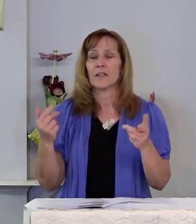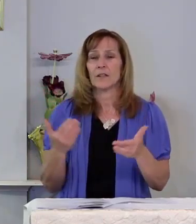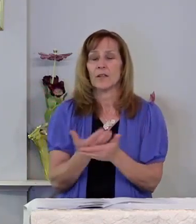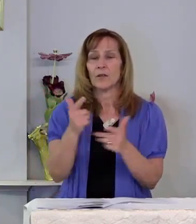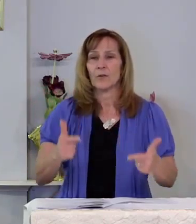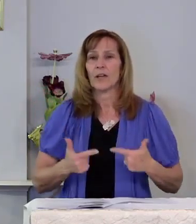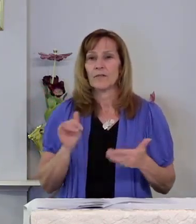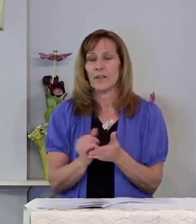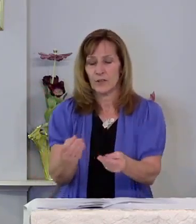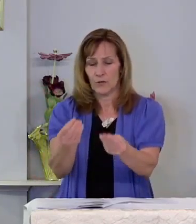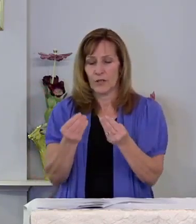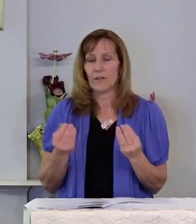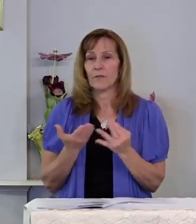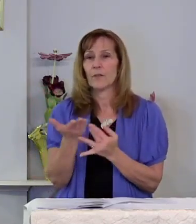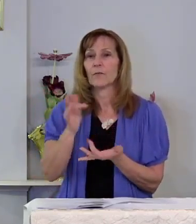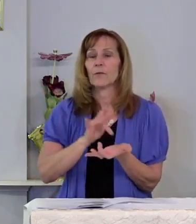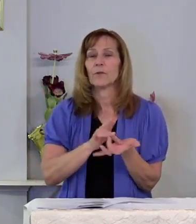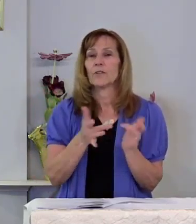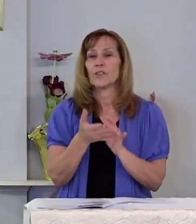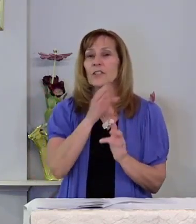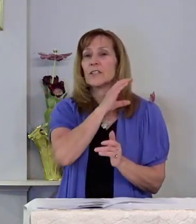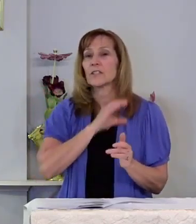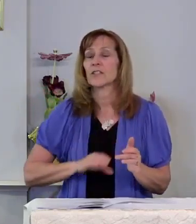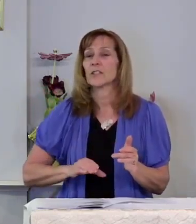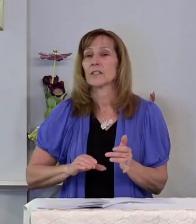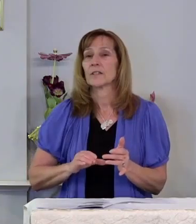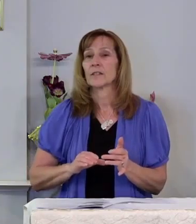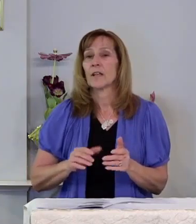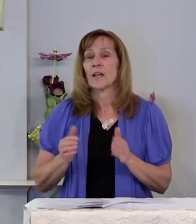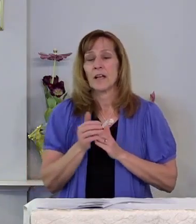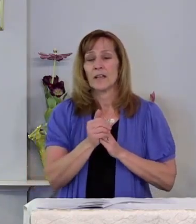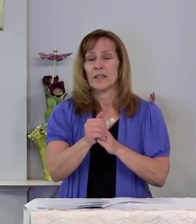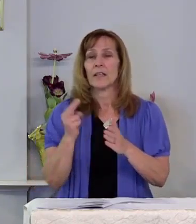of people in need, and the life of all creation.